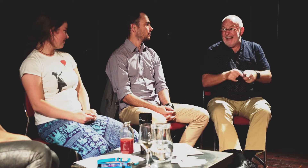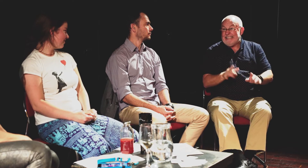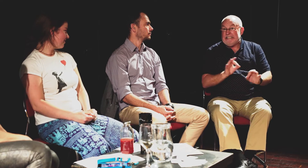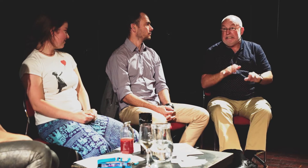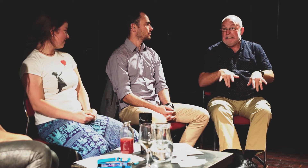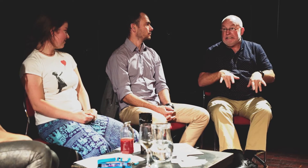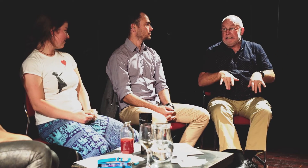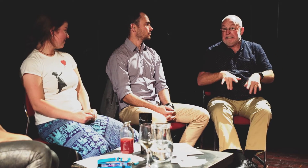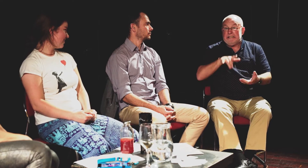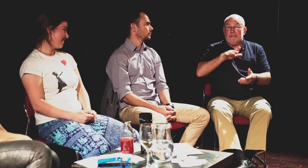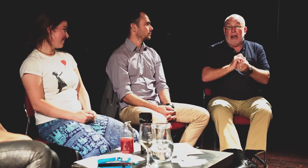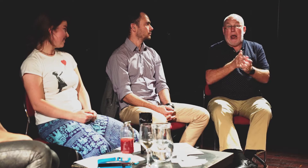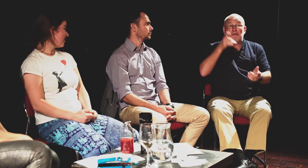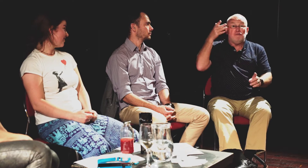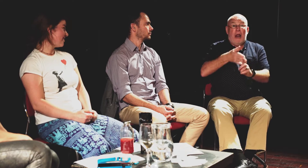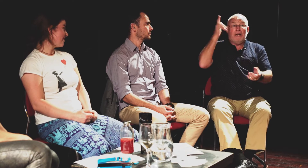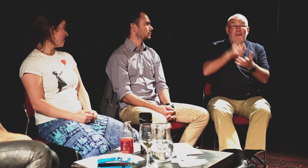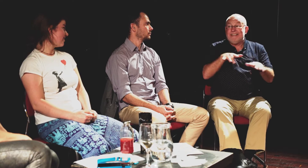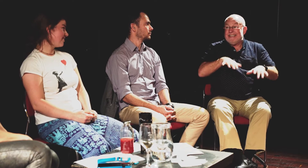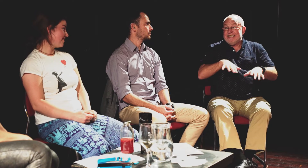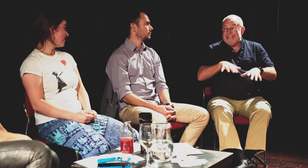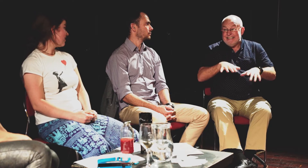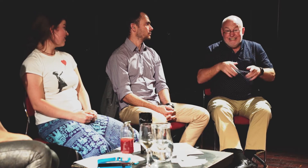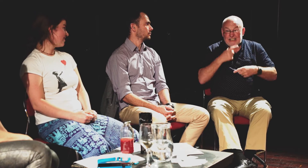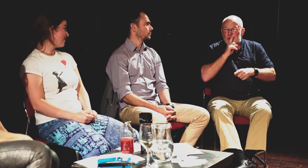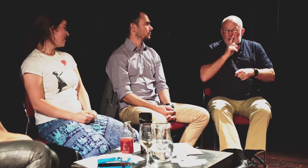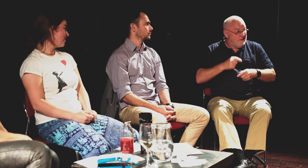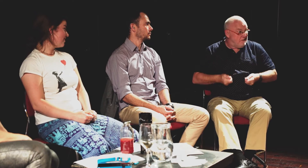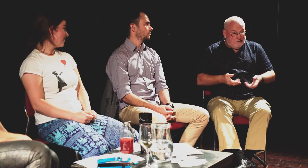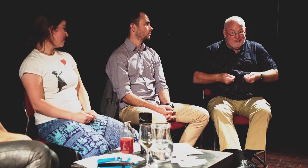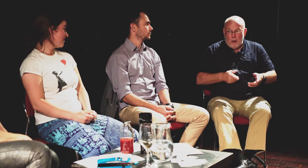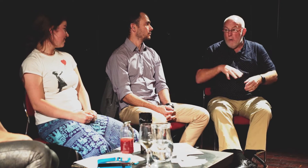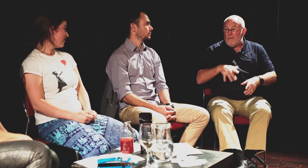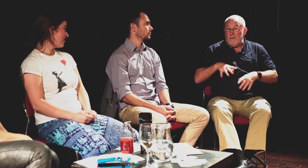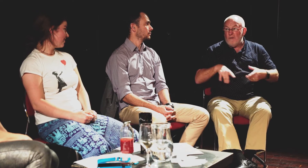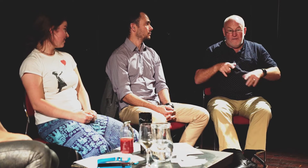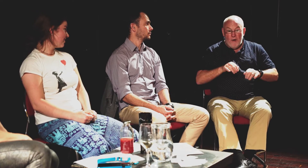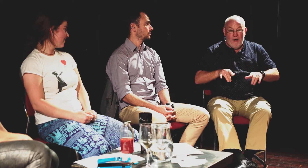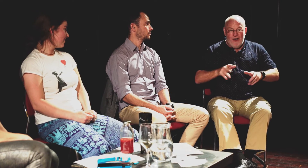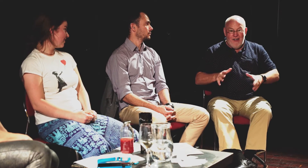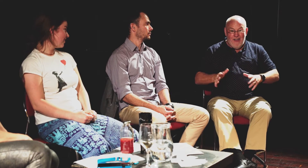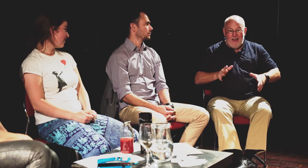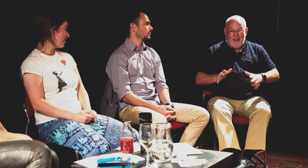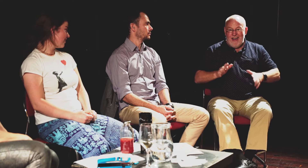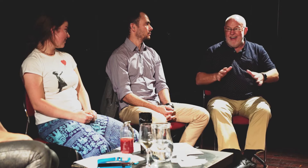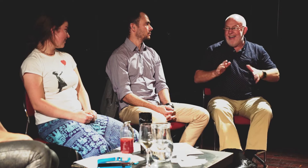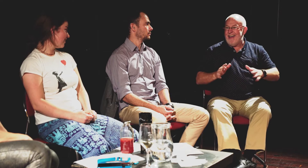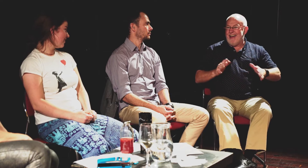and use them within New Zealand. And sometimes you think, oh my God, it hasn't been recognised. At that stage, New Zealand signage hadn't been recognised, and we were borrowing quite a lot of stuff,